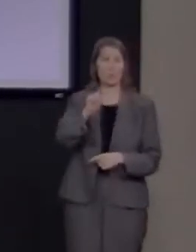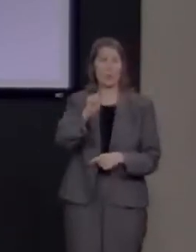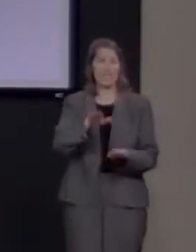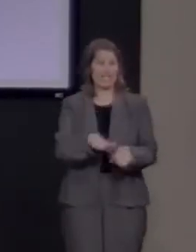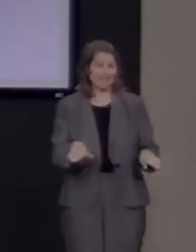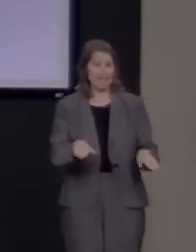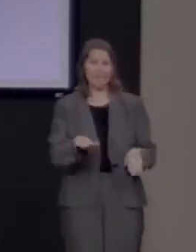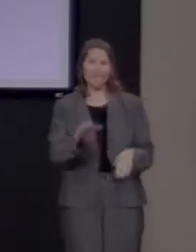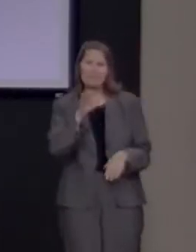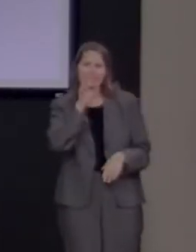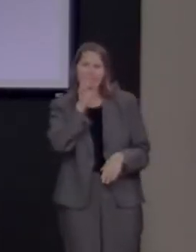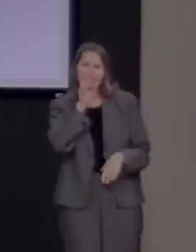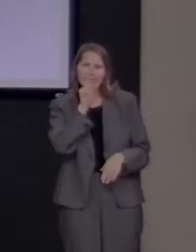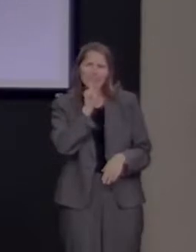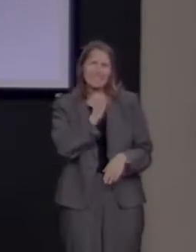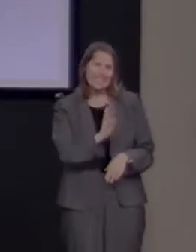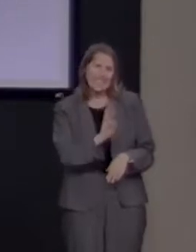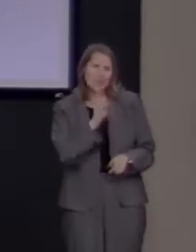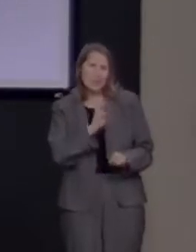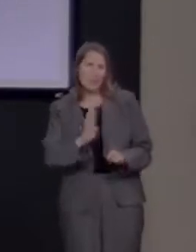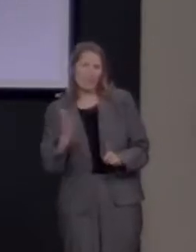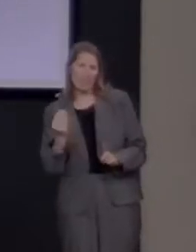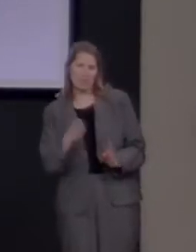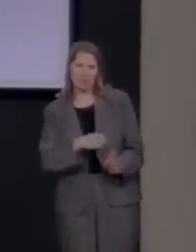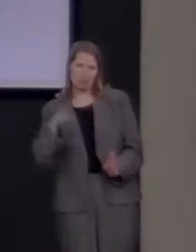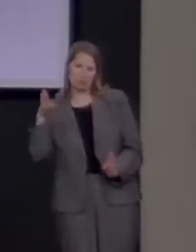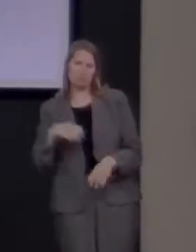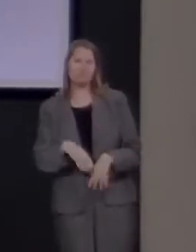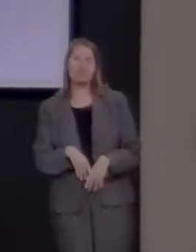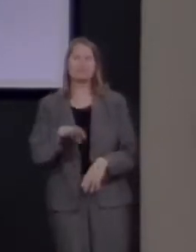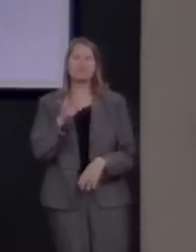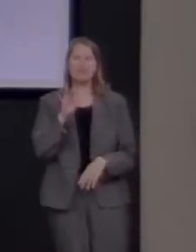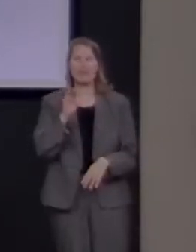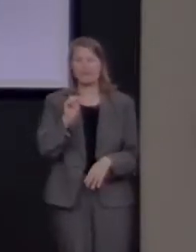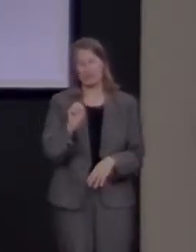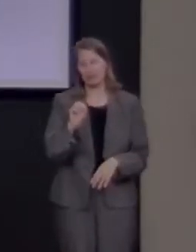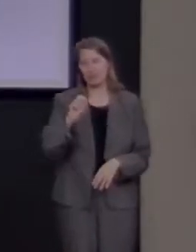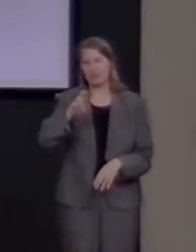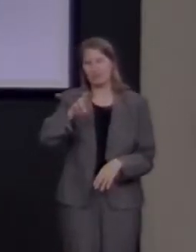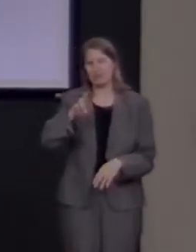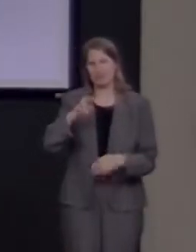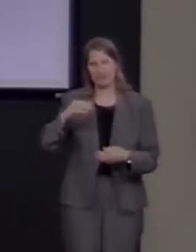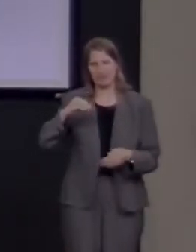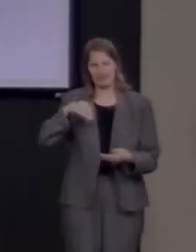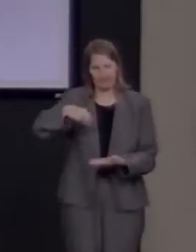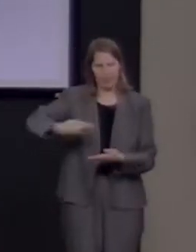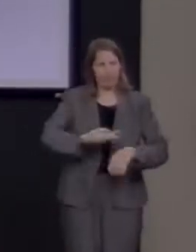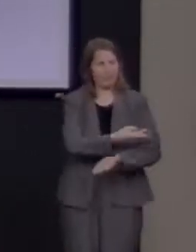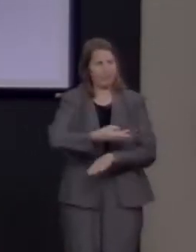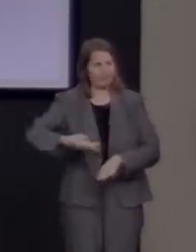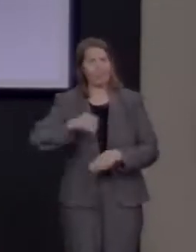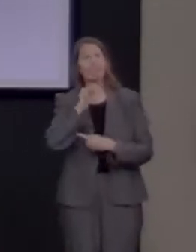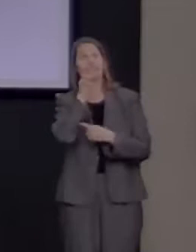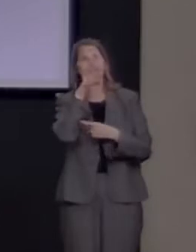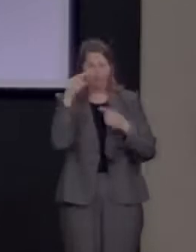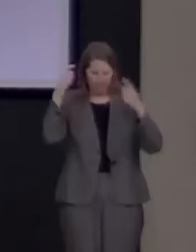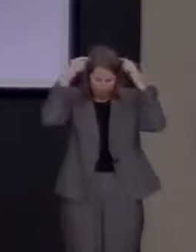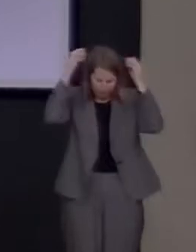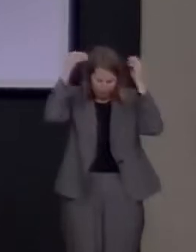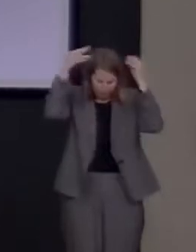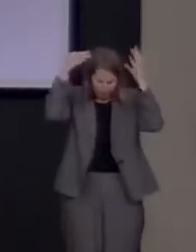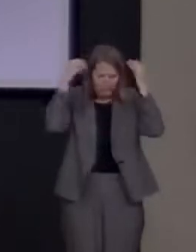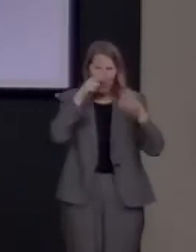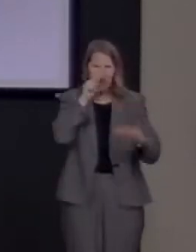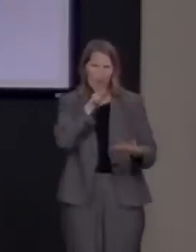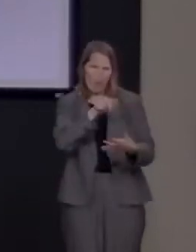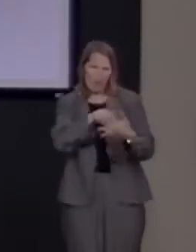aged between 6 and 14 years of age. He used functional magnetic resonance imaging to look inside their brains while they